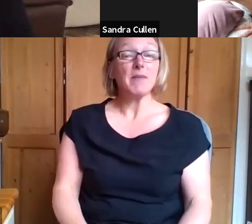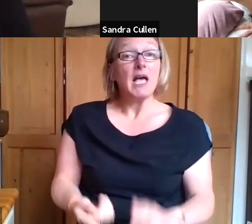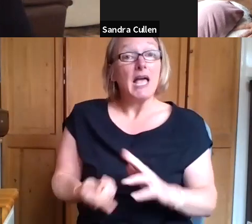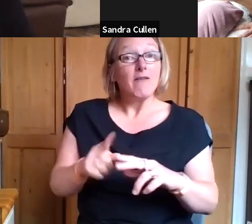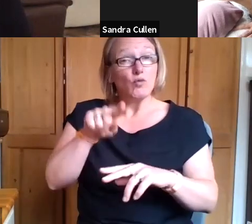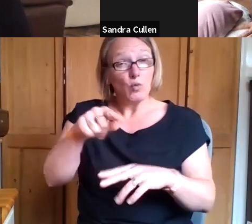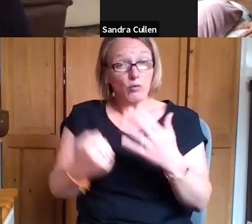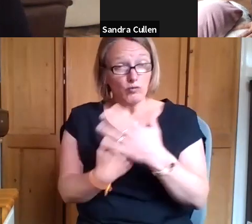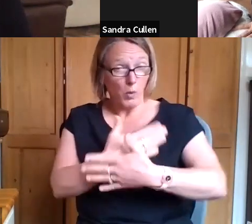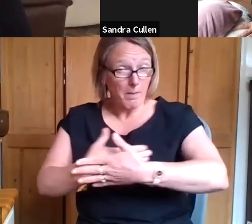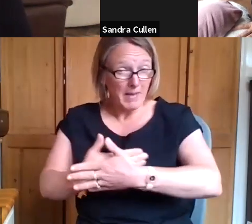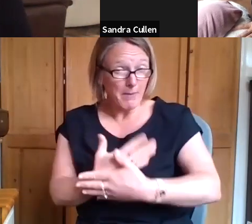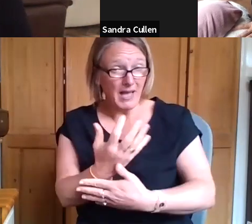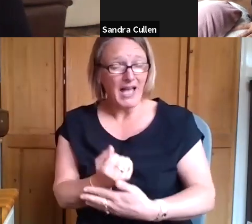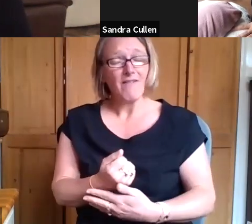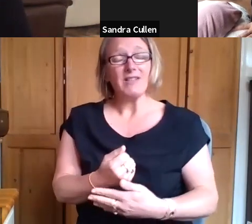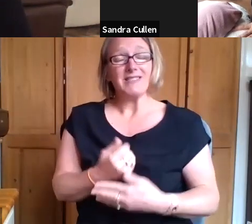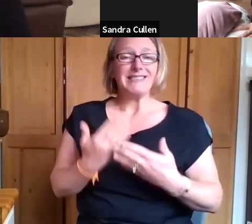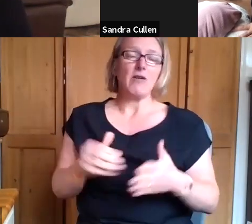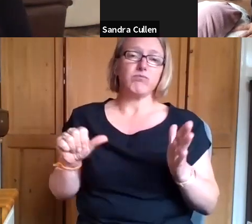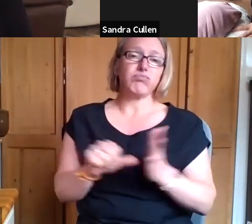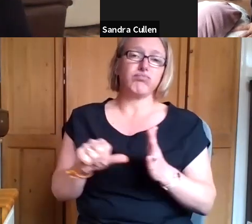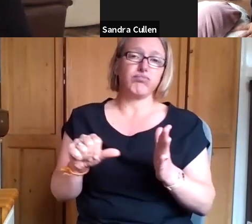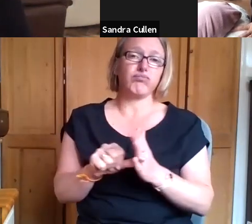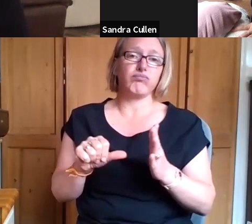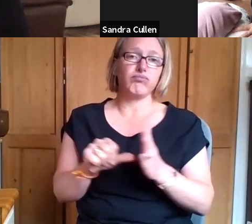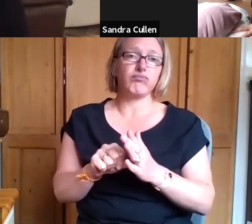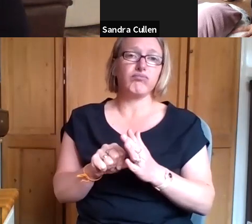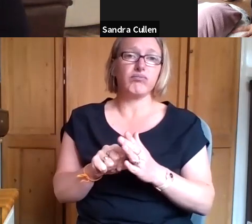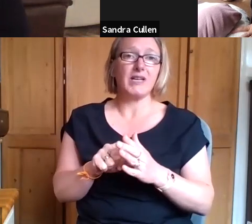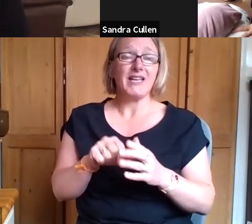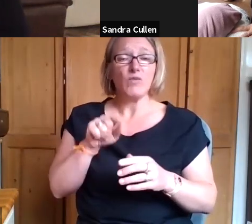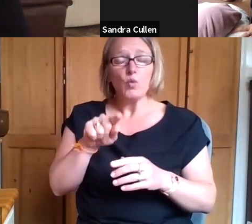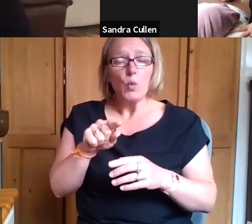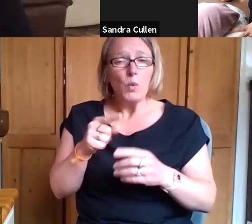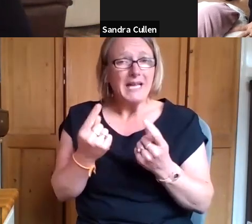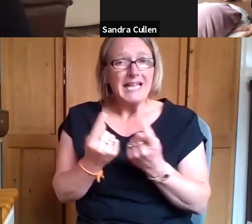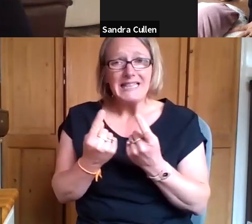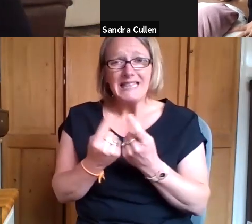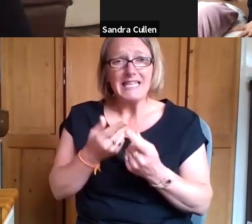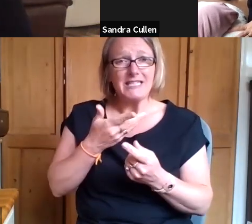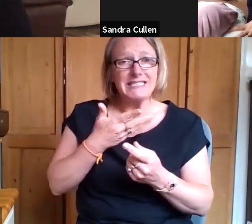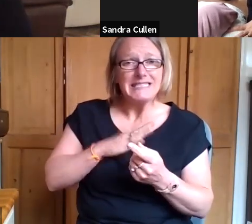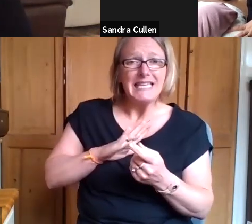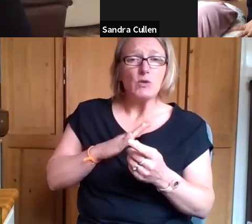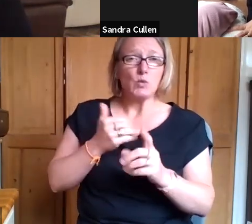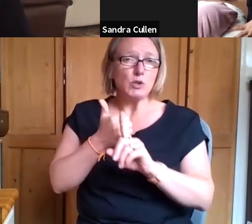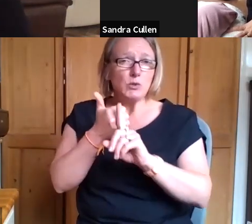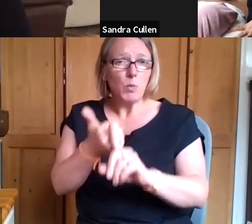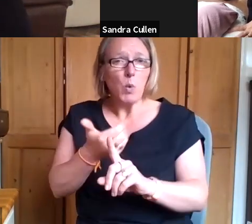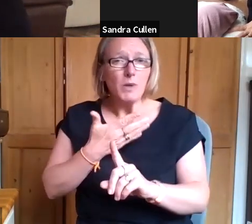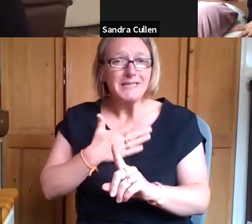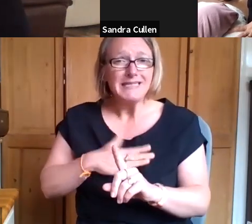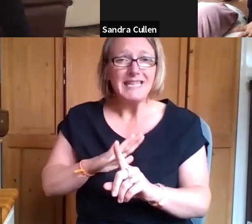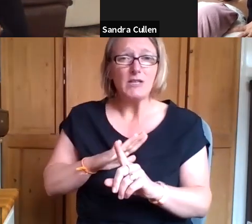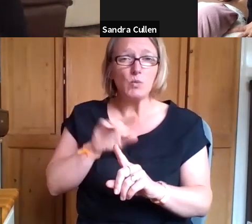time to be pregnant, a very difficult time to be having a baby. If you need anything, if you need any support, if you've got any